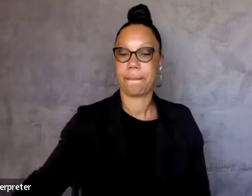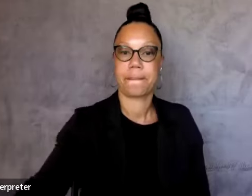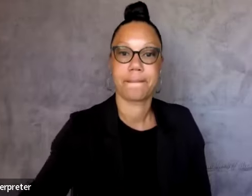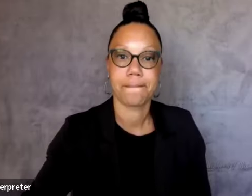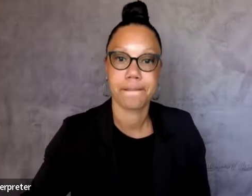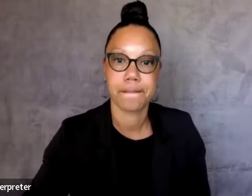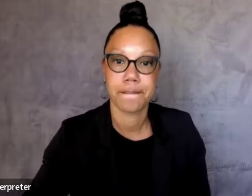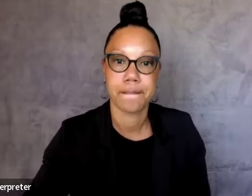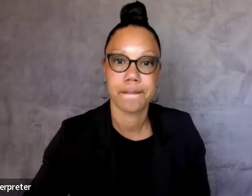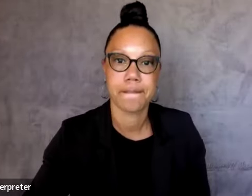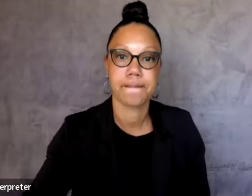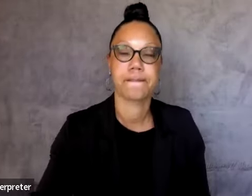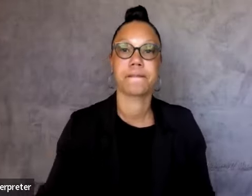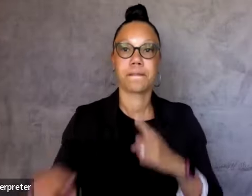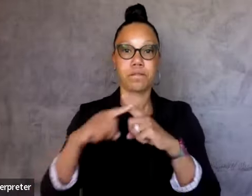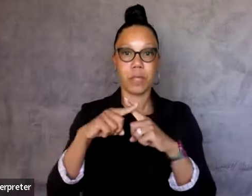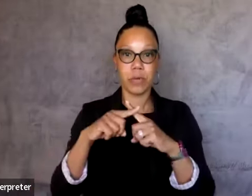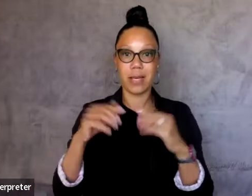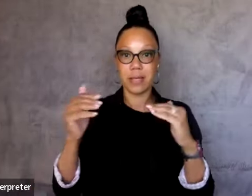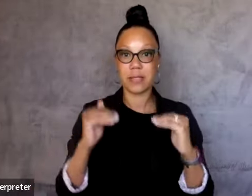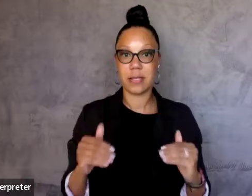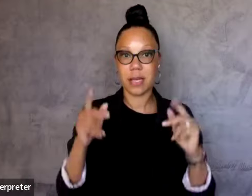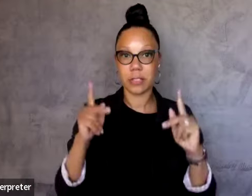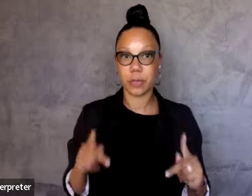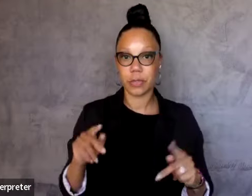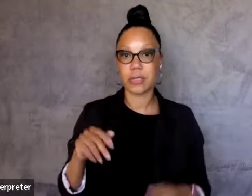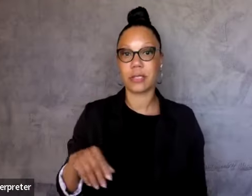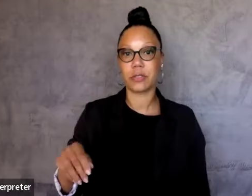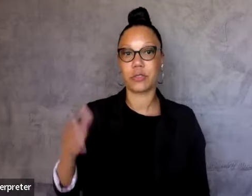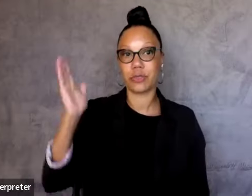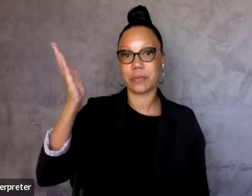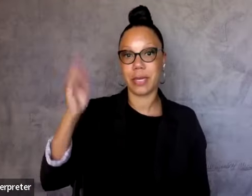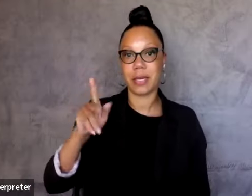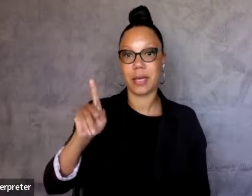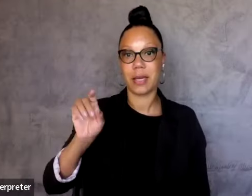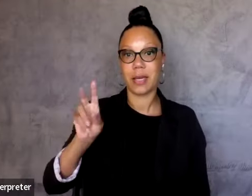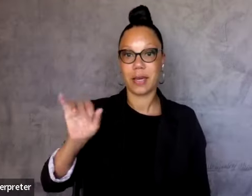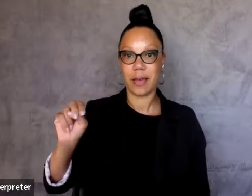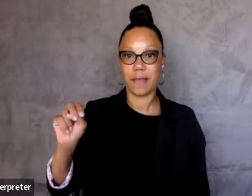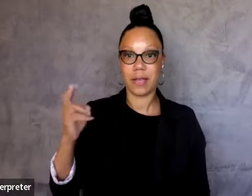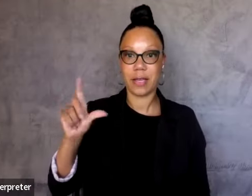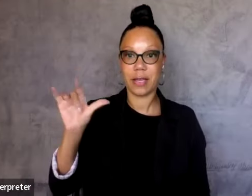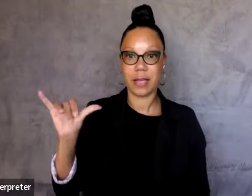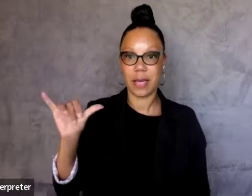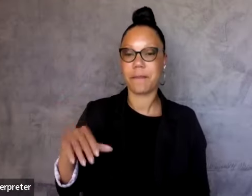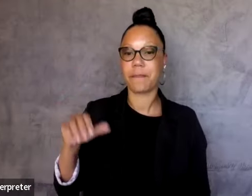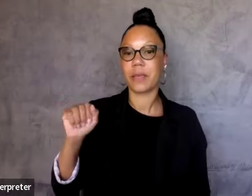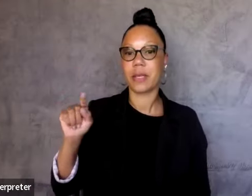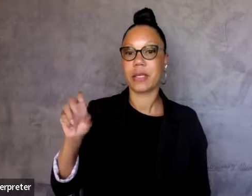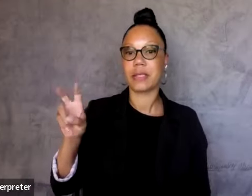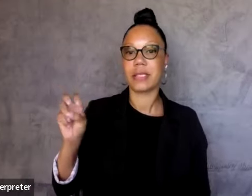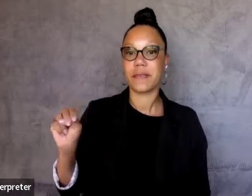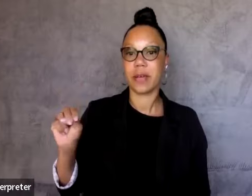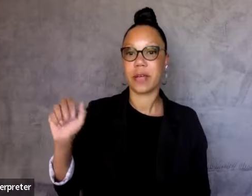Healy. Kevin As I Kevin noted, Healy, I called Kevin the Healy called the question and Stephen Olari seconded.